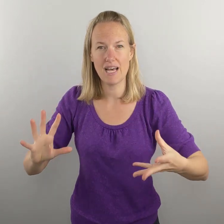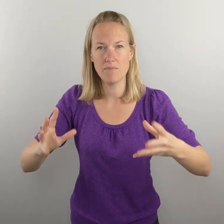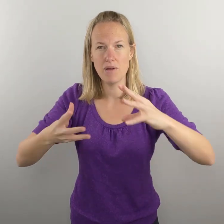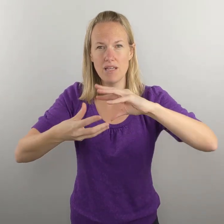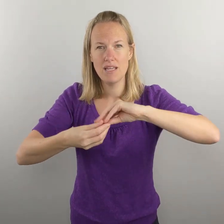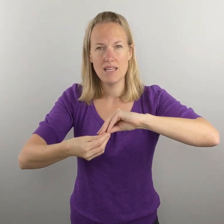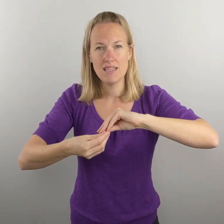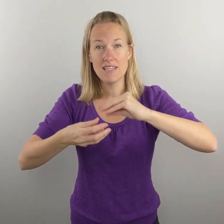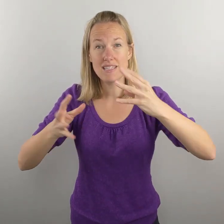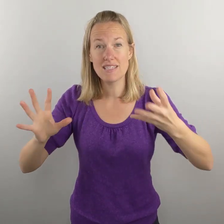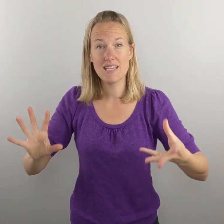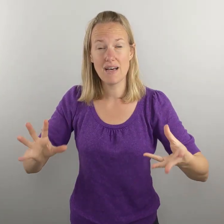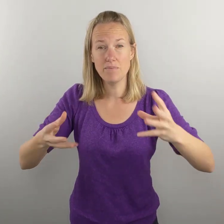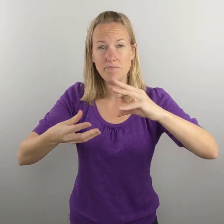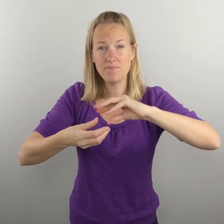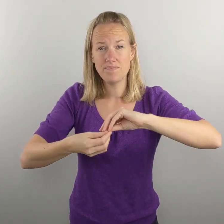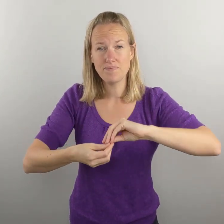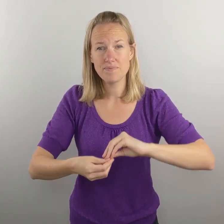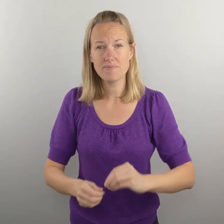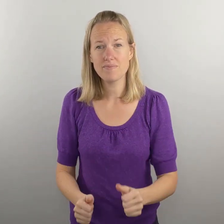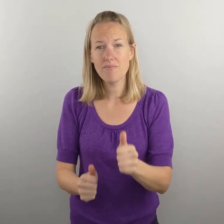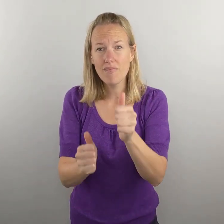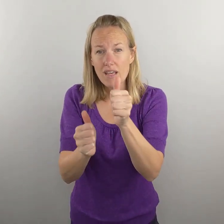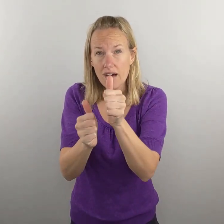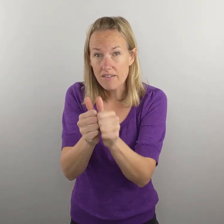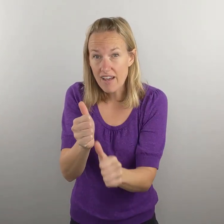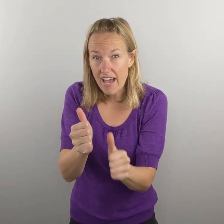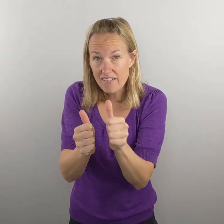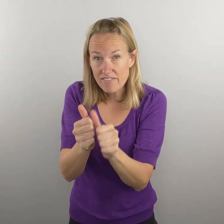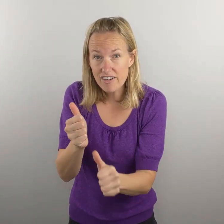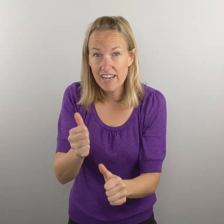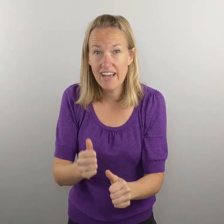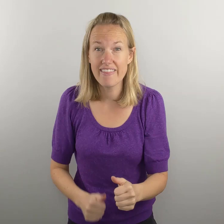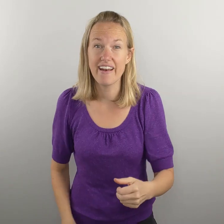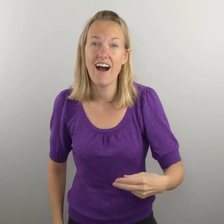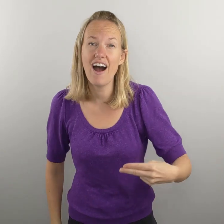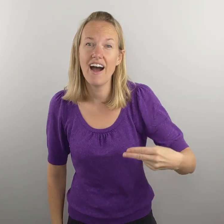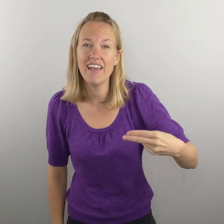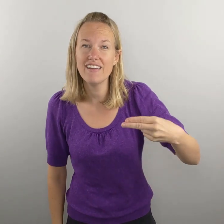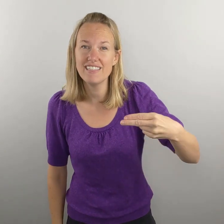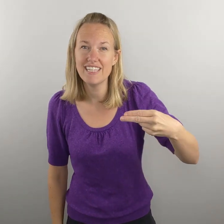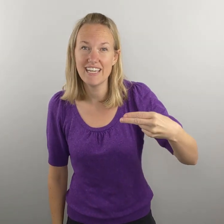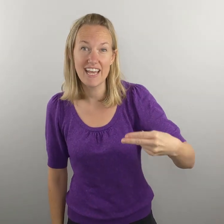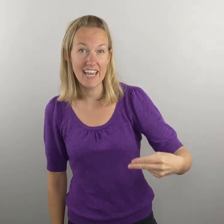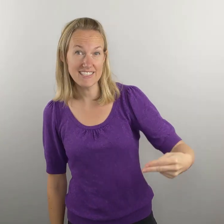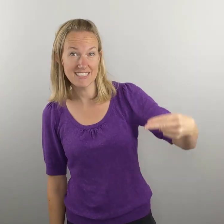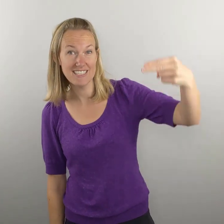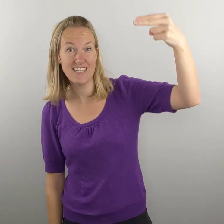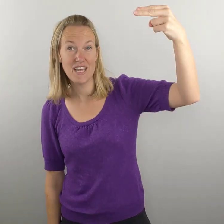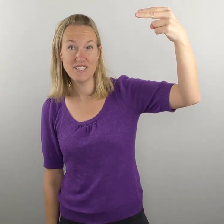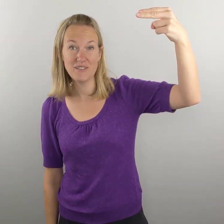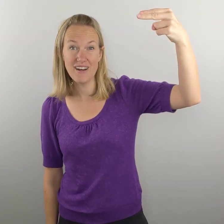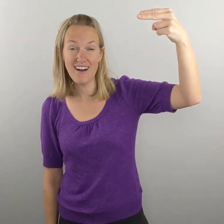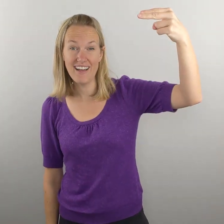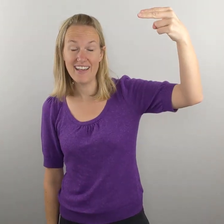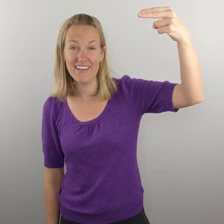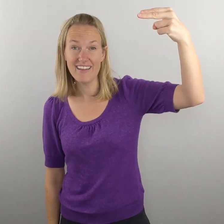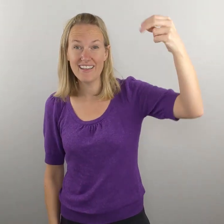Some. The sum of every, and then high, you're gonna take an H and do it high,